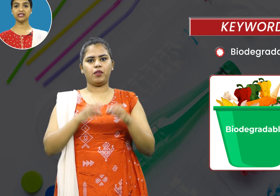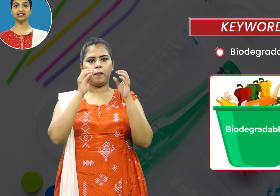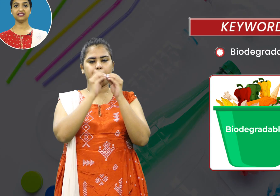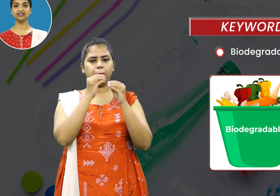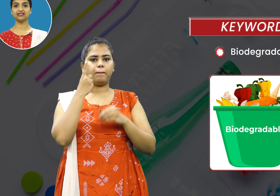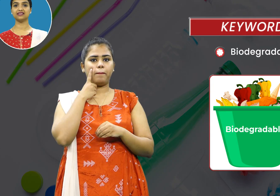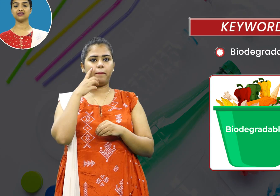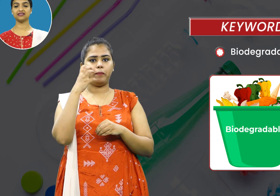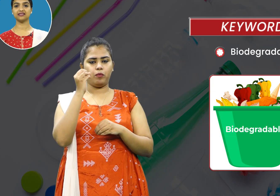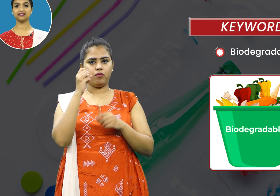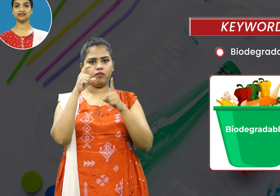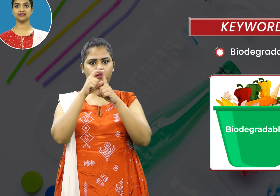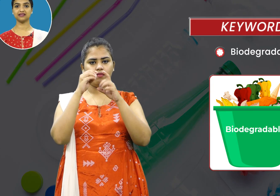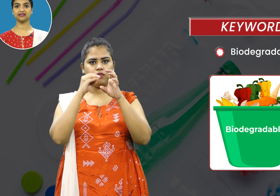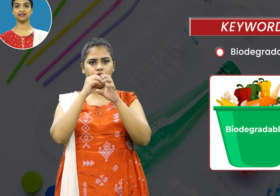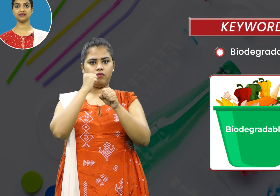biodegradable,